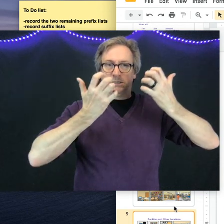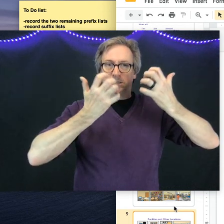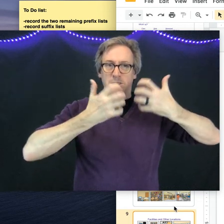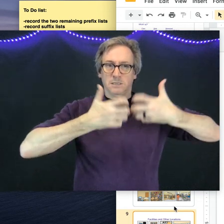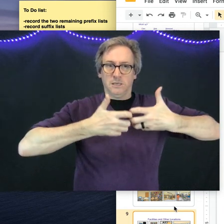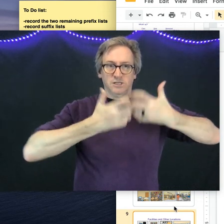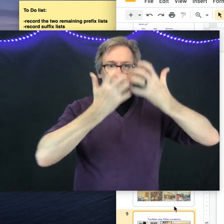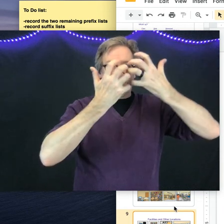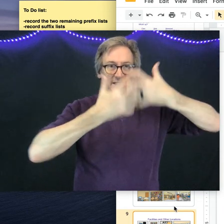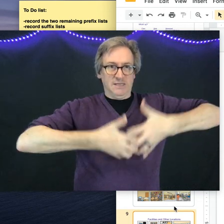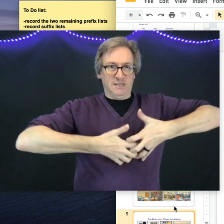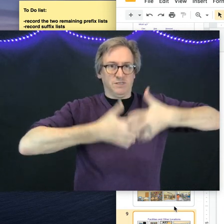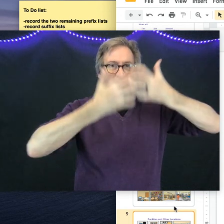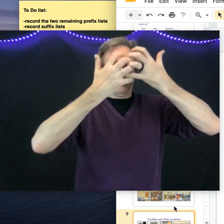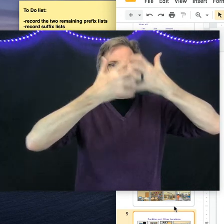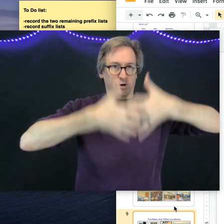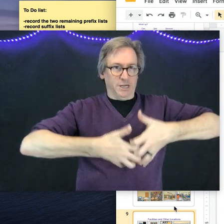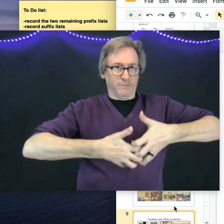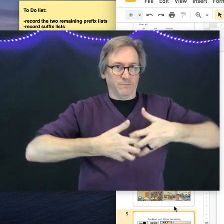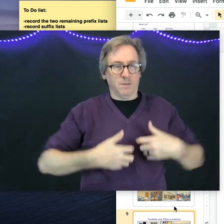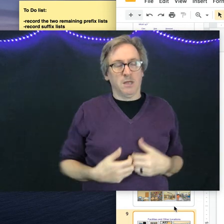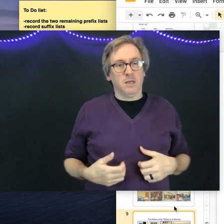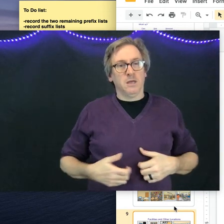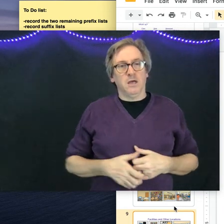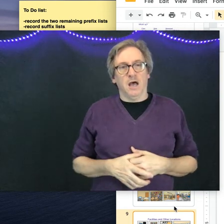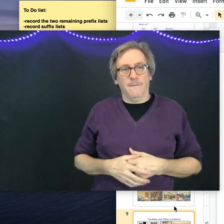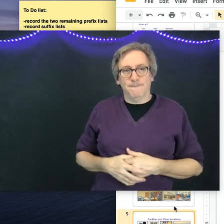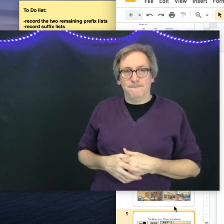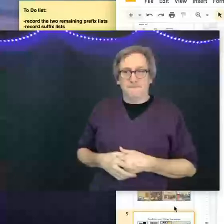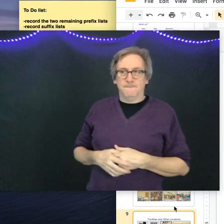wrist, so we see those gears working.